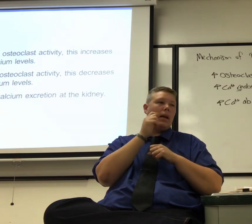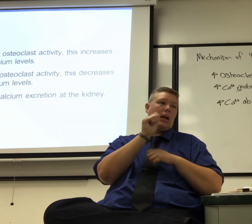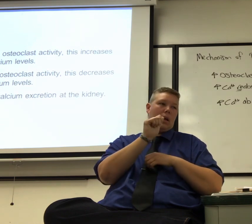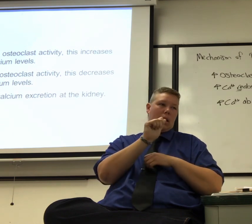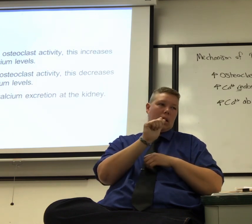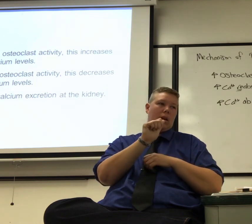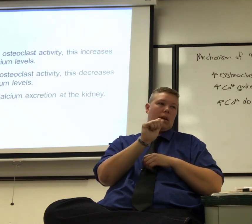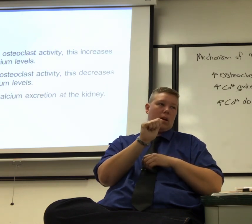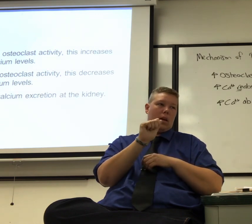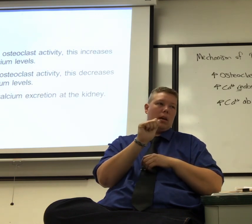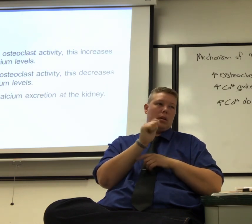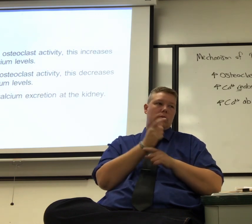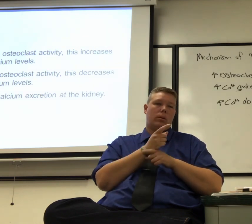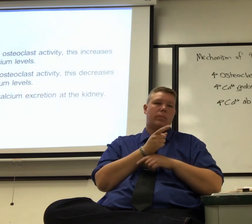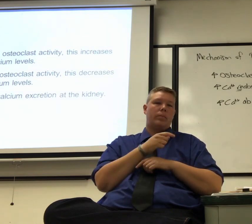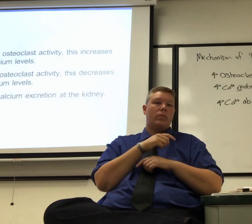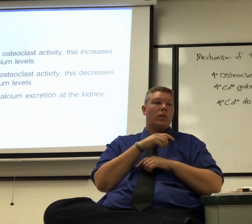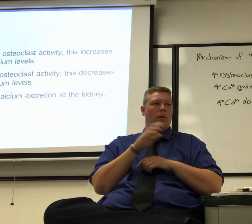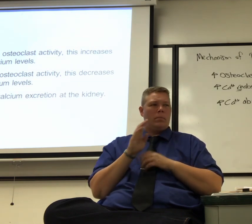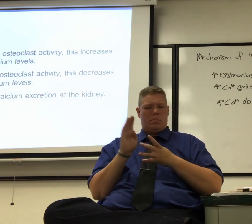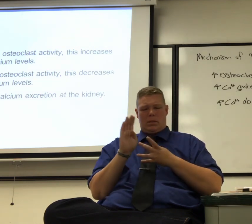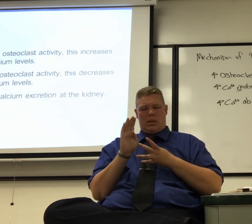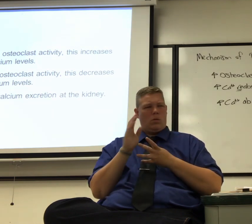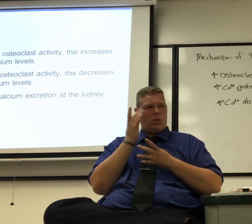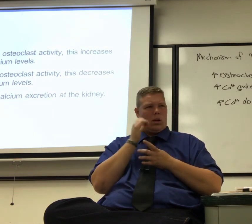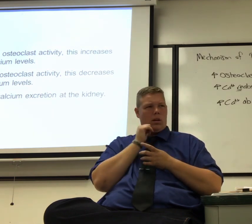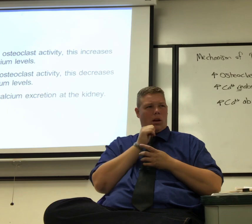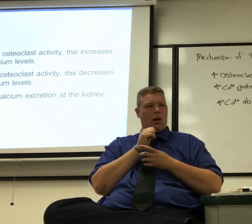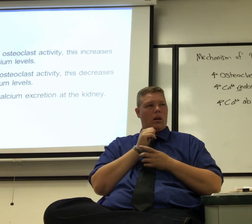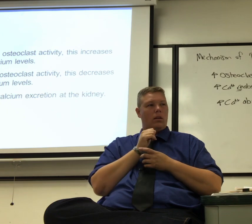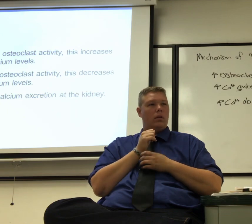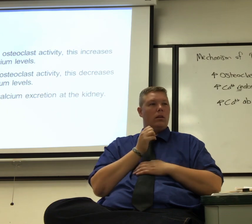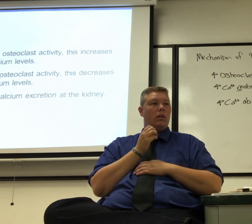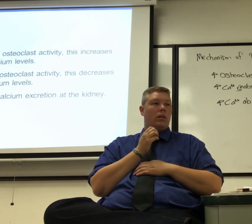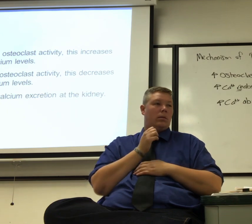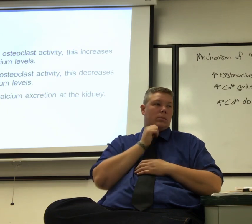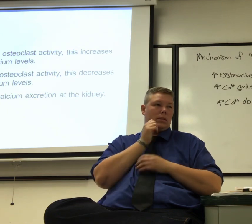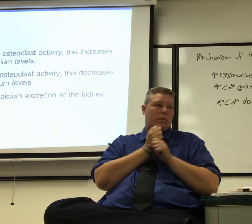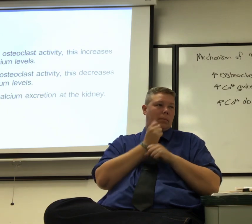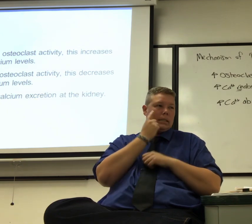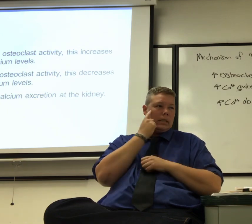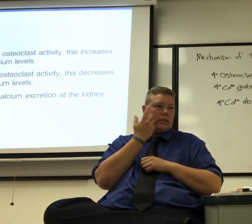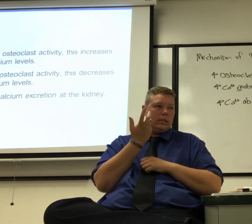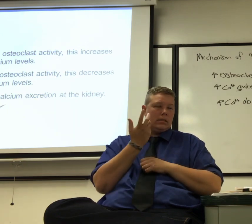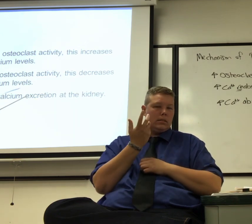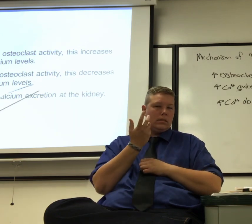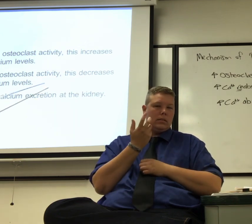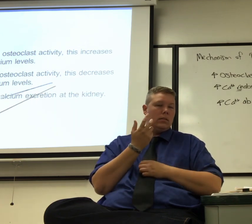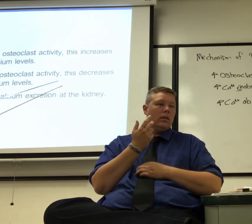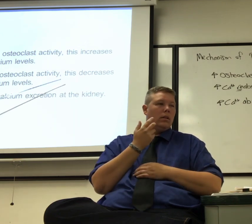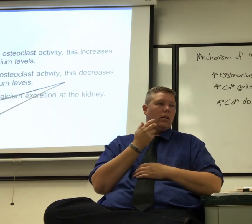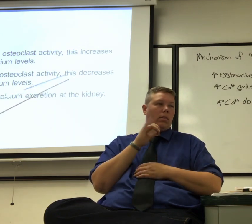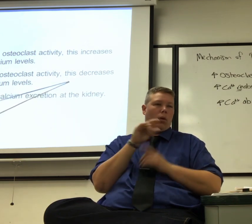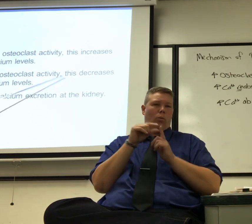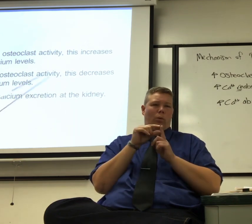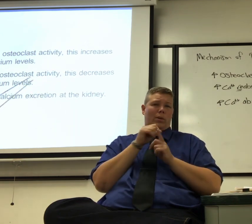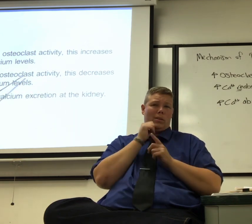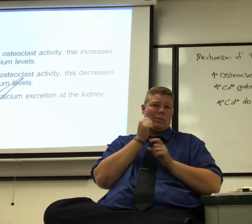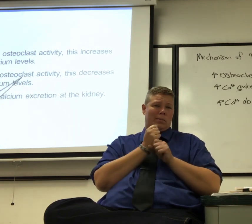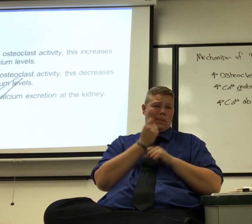You know, of A, B, and C, only one makes sense to me. What do you guys think? A is correct. Why is